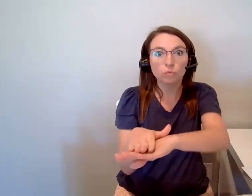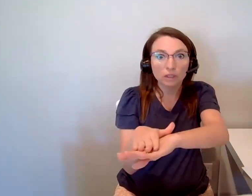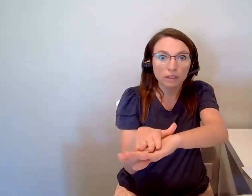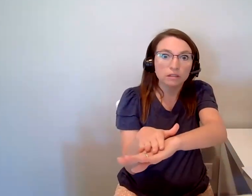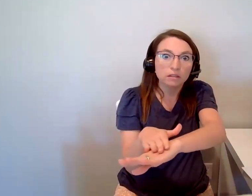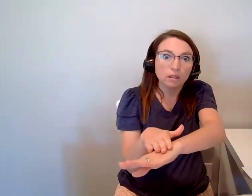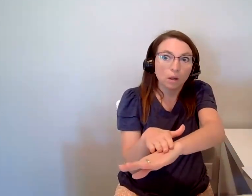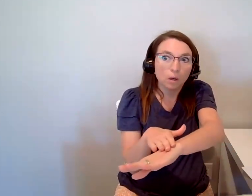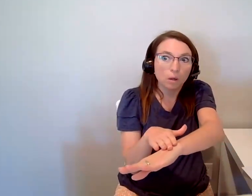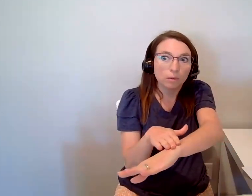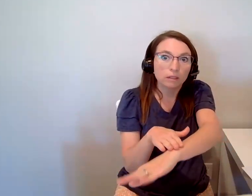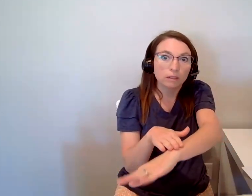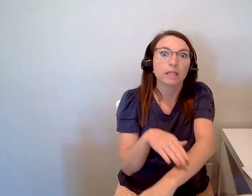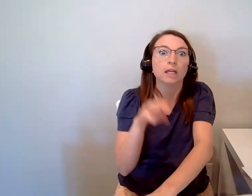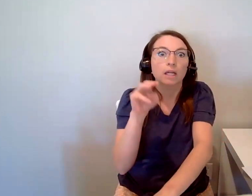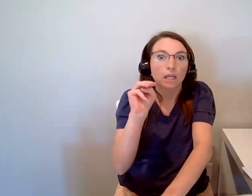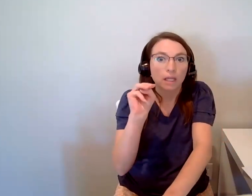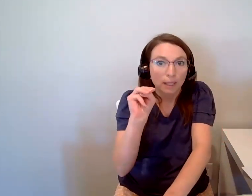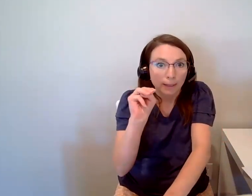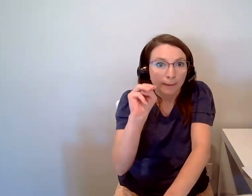really slow where it's like,